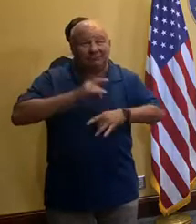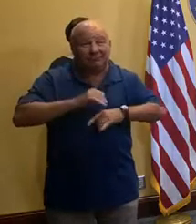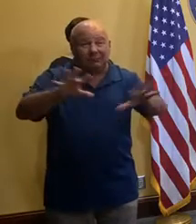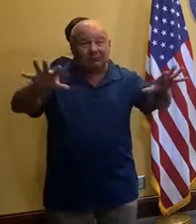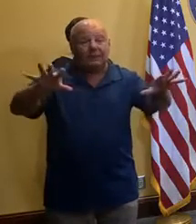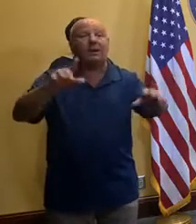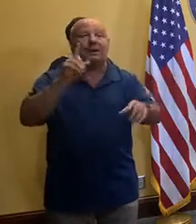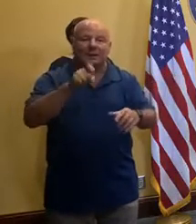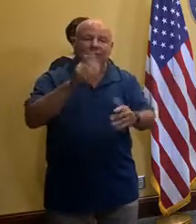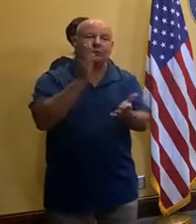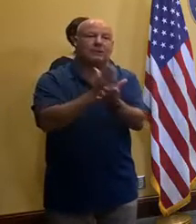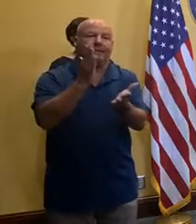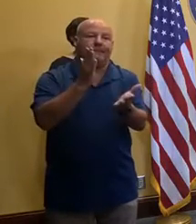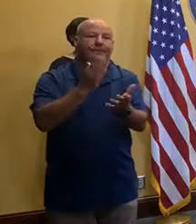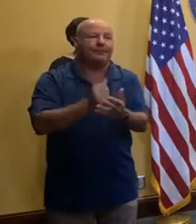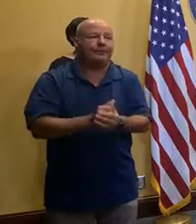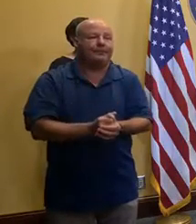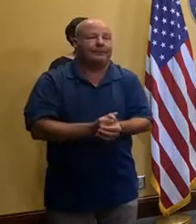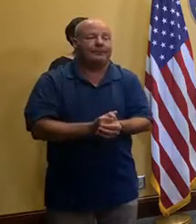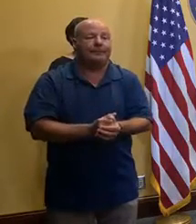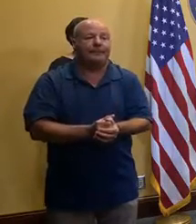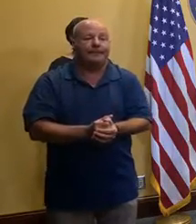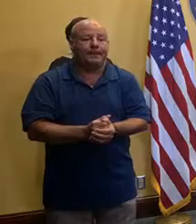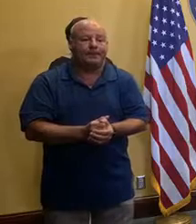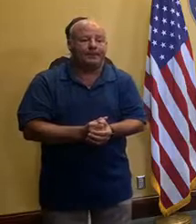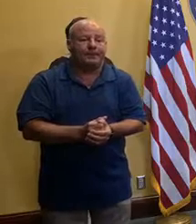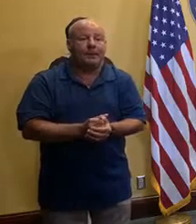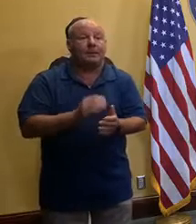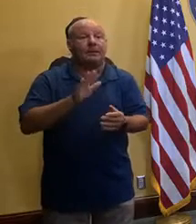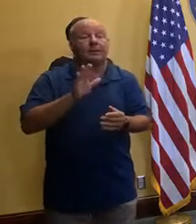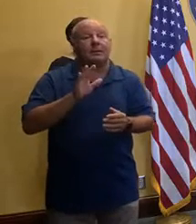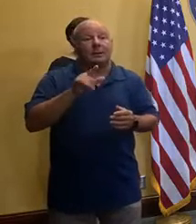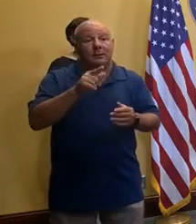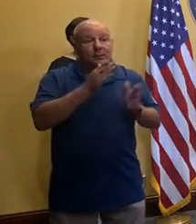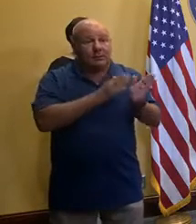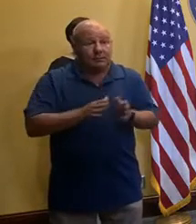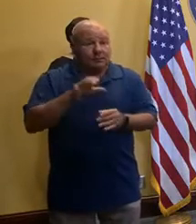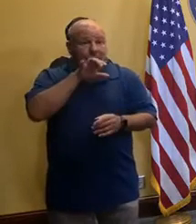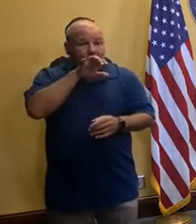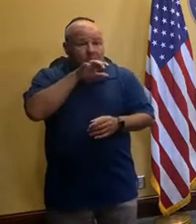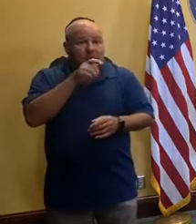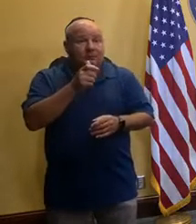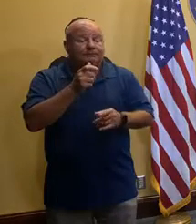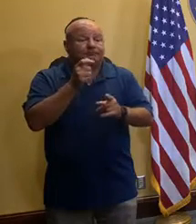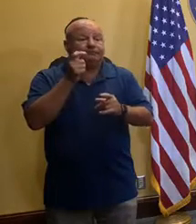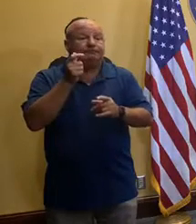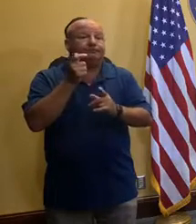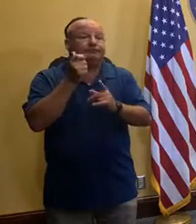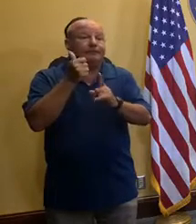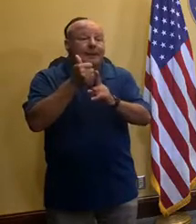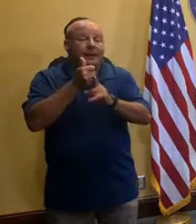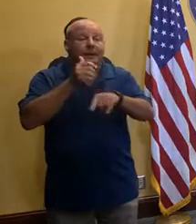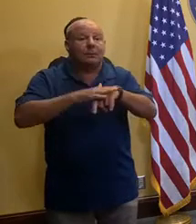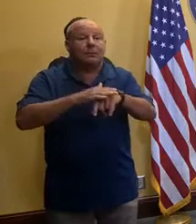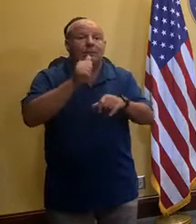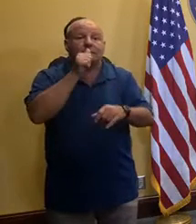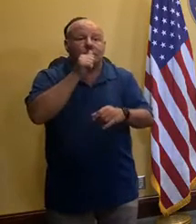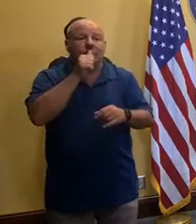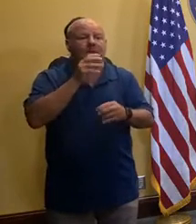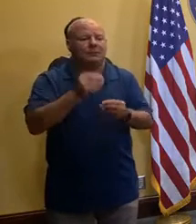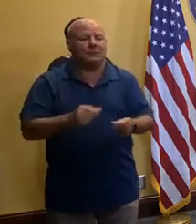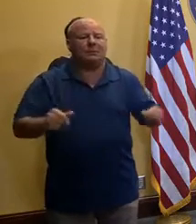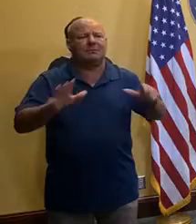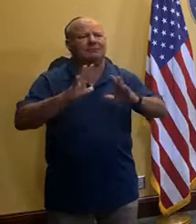COVID-19. If you plan to watch the game on private property, remember to follow the rules